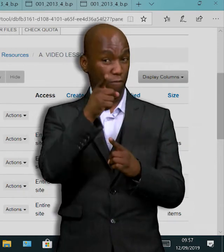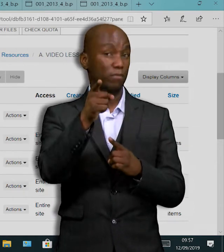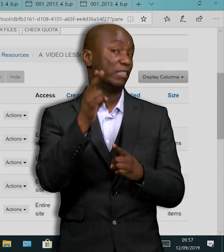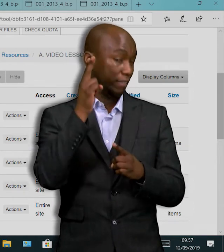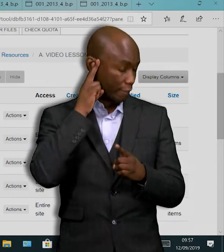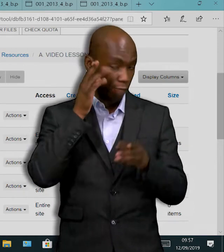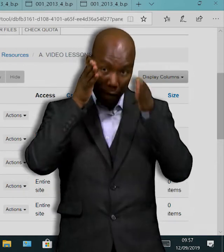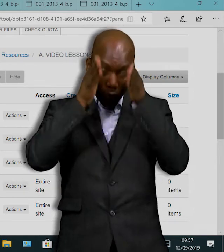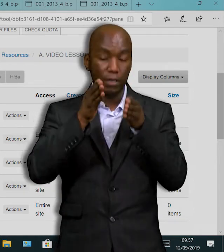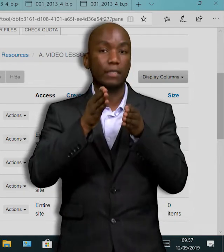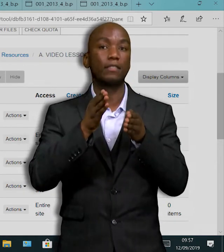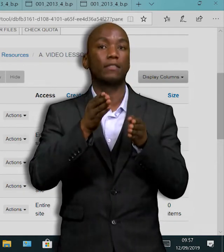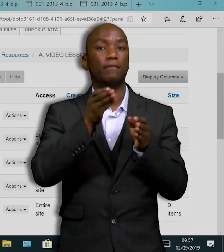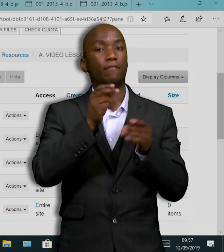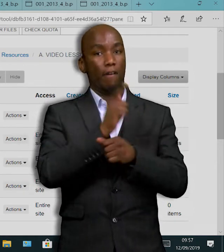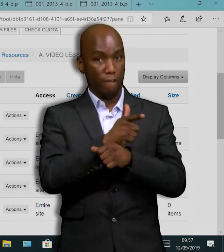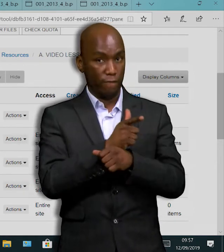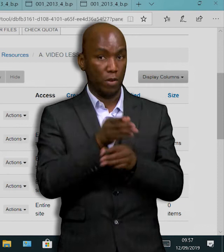that suits you best.